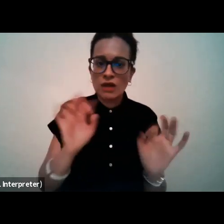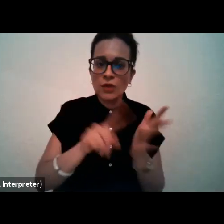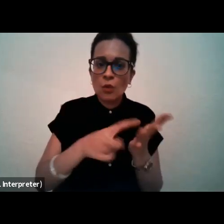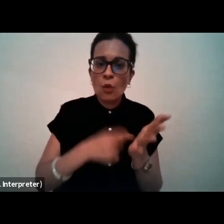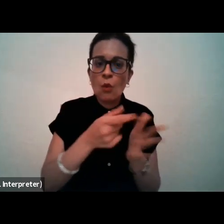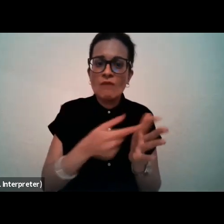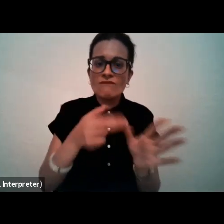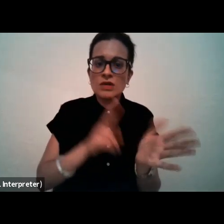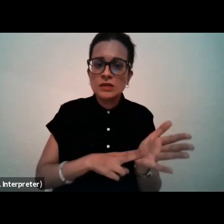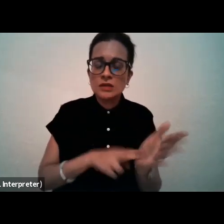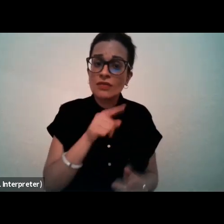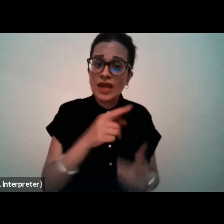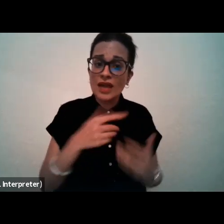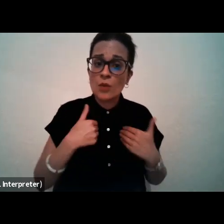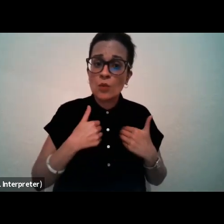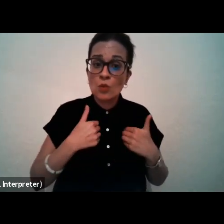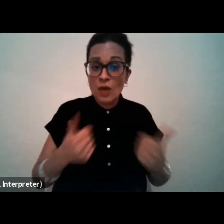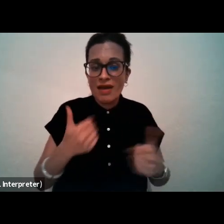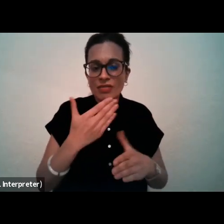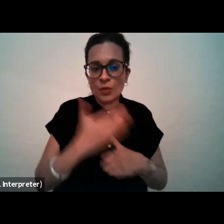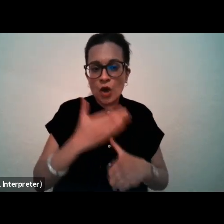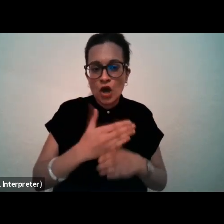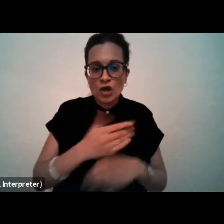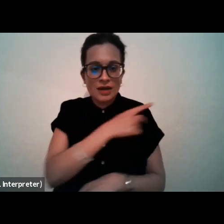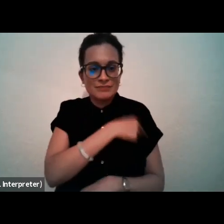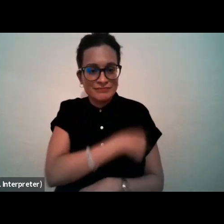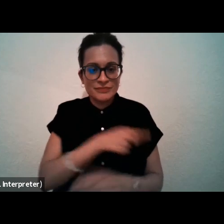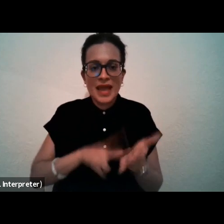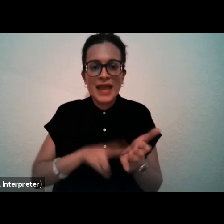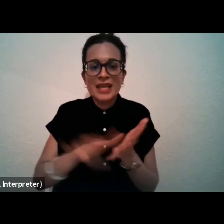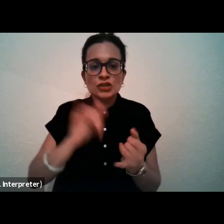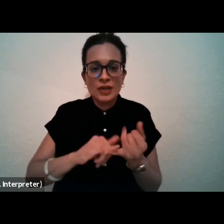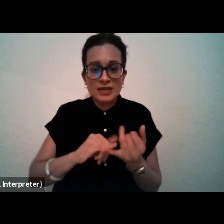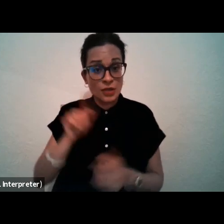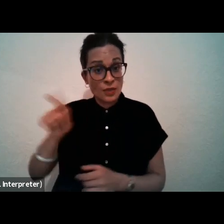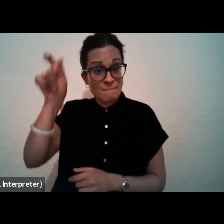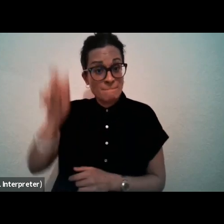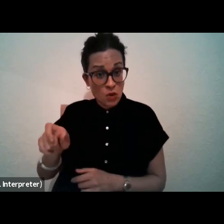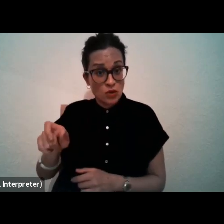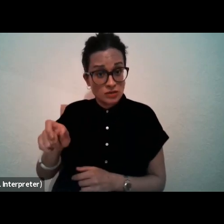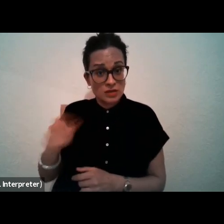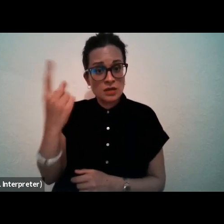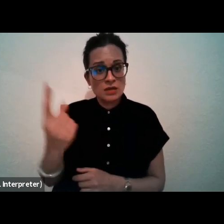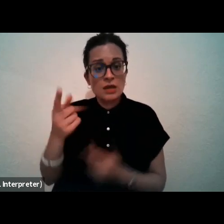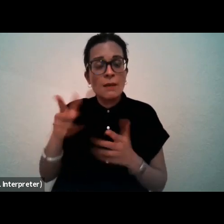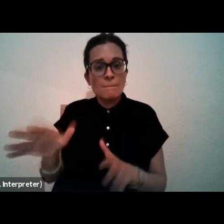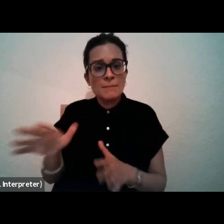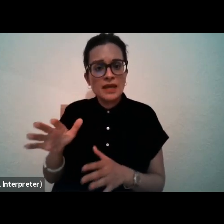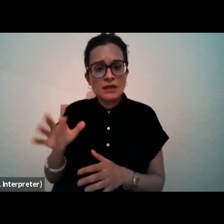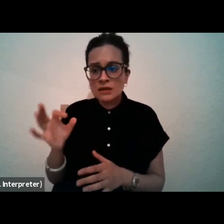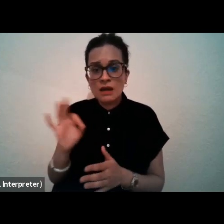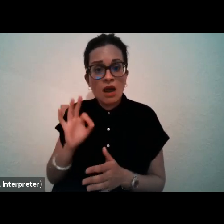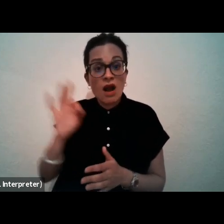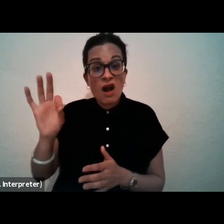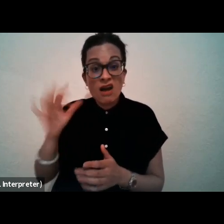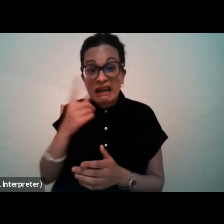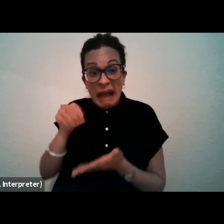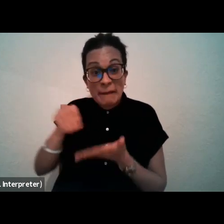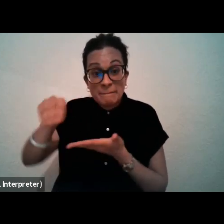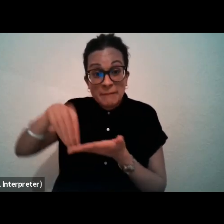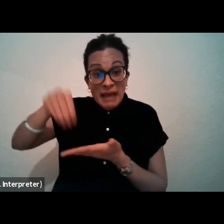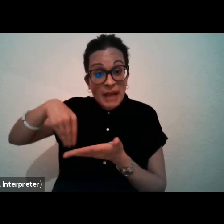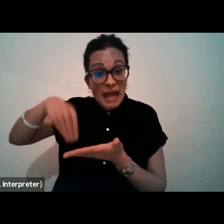health worker who worked for the health service, and she would have been asked to pay extra charges. These are the people that Priti